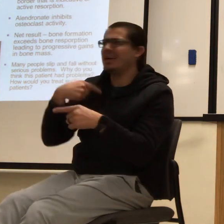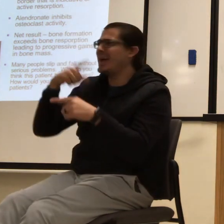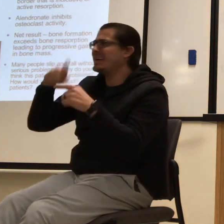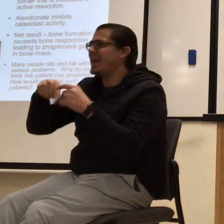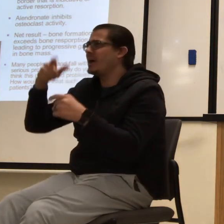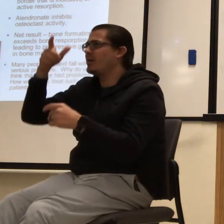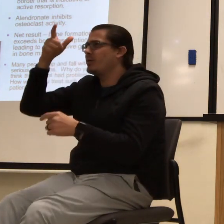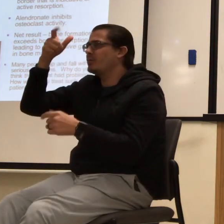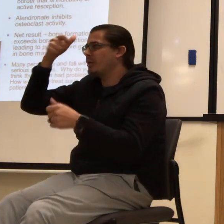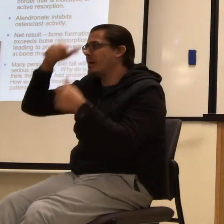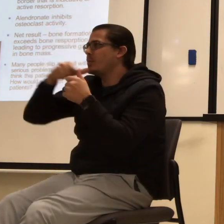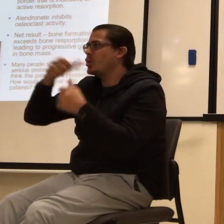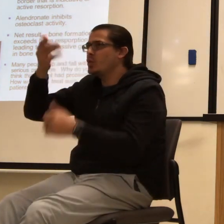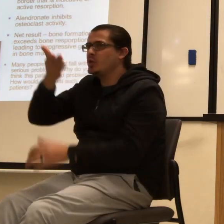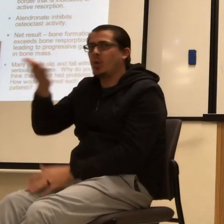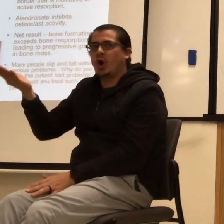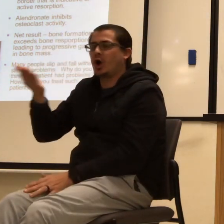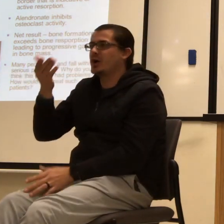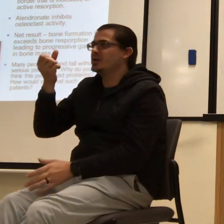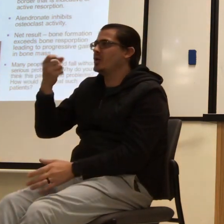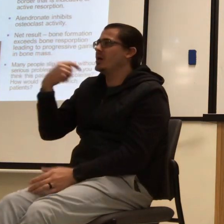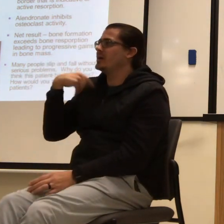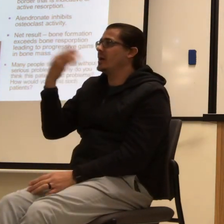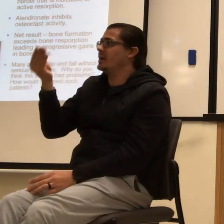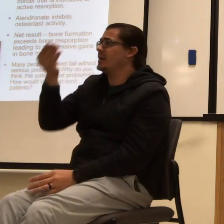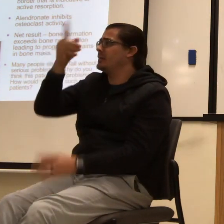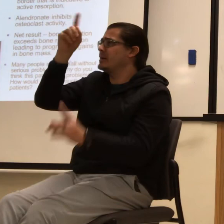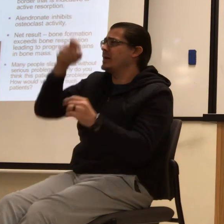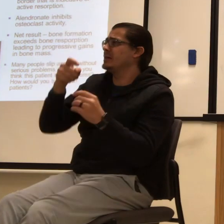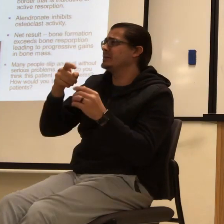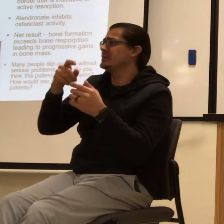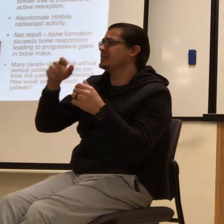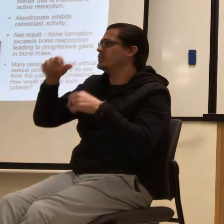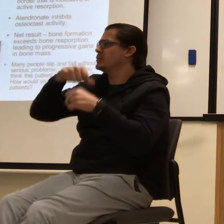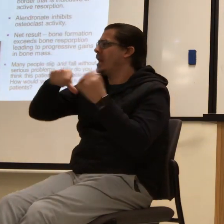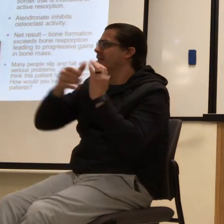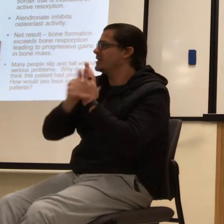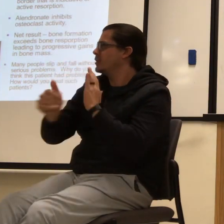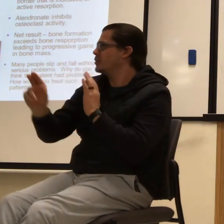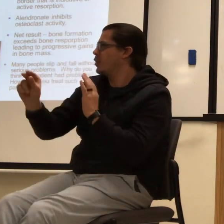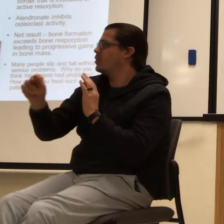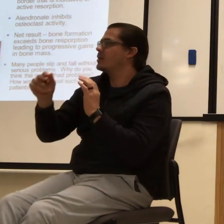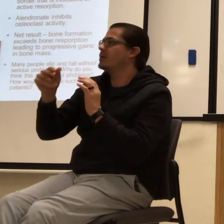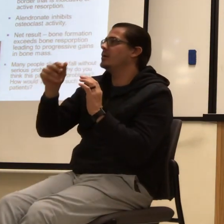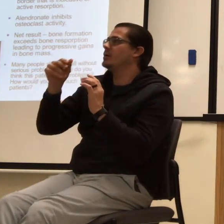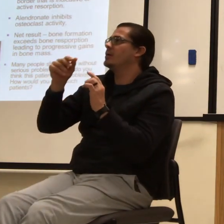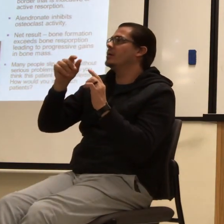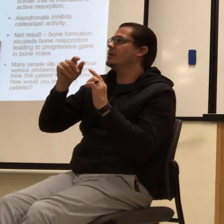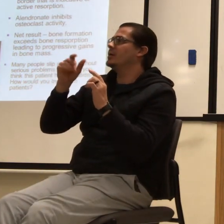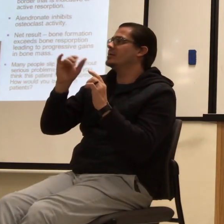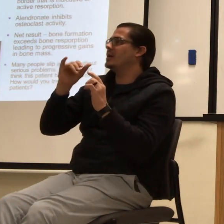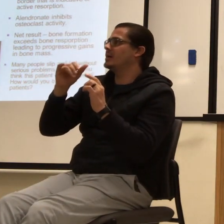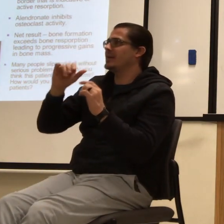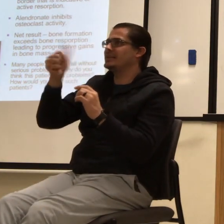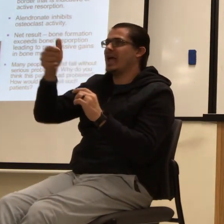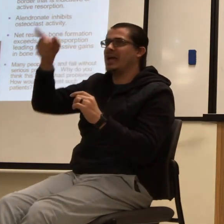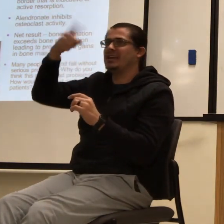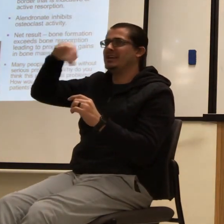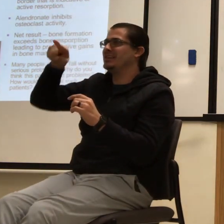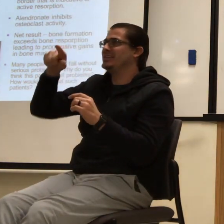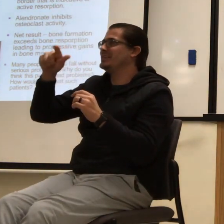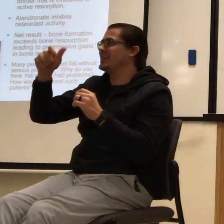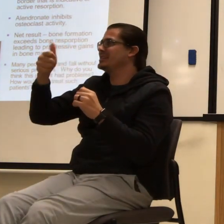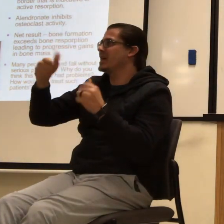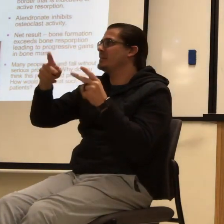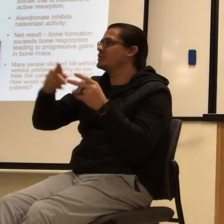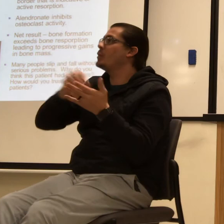who you are. Okay. You said, I can take my test to science skills. I can't. Okay. It's like 10 of you. Okay.